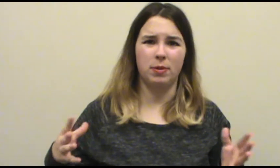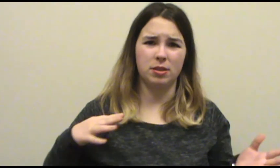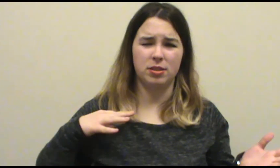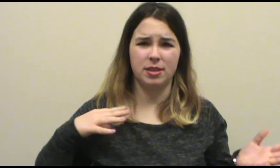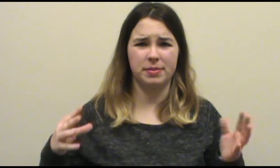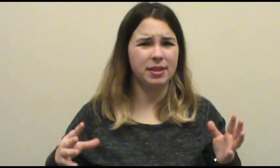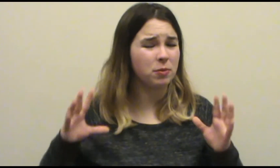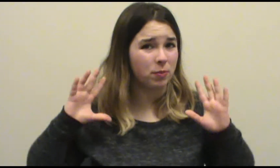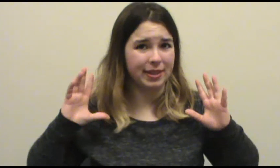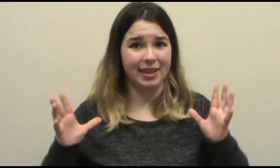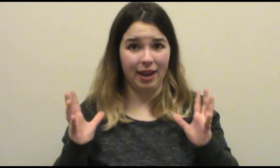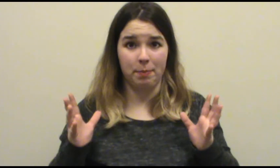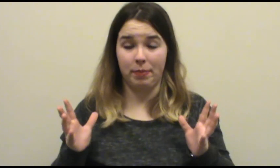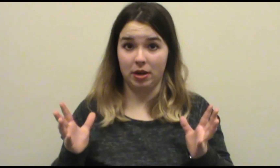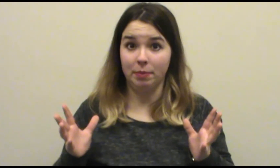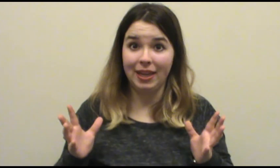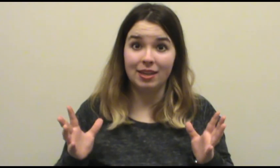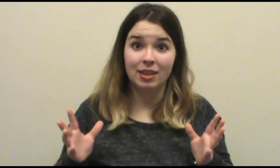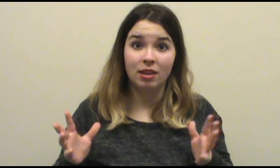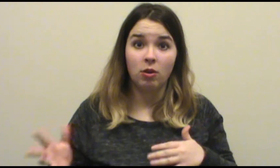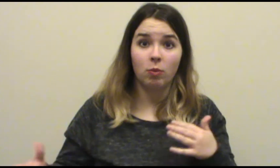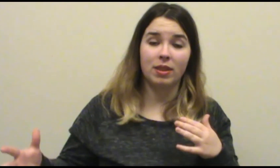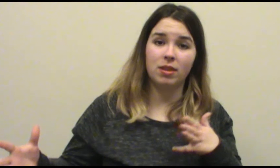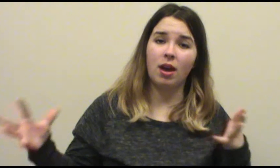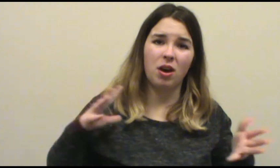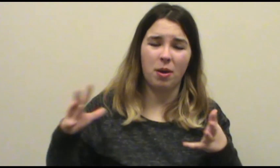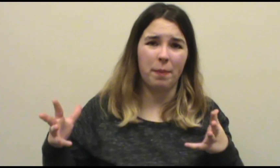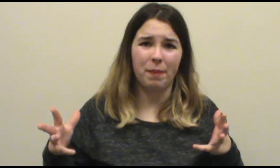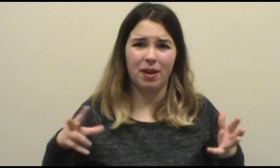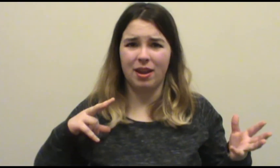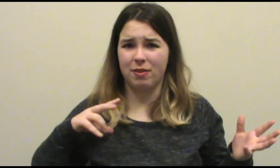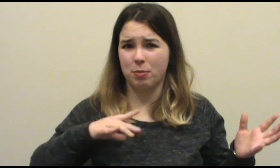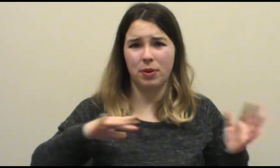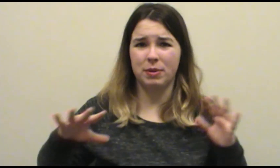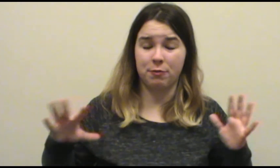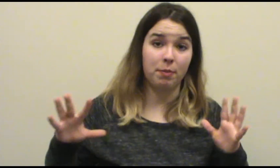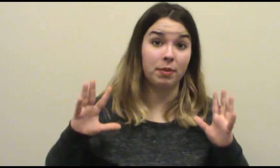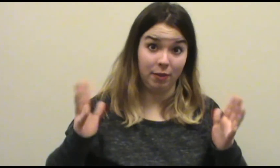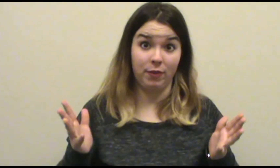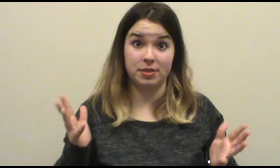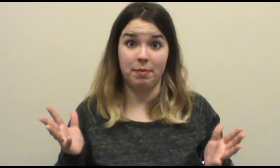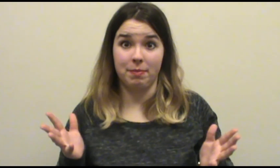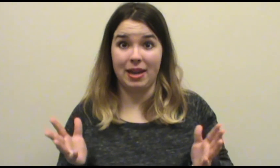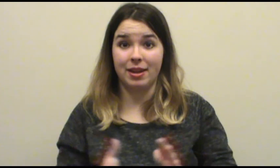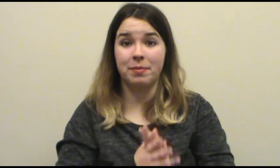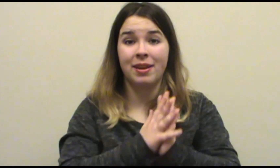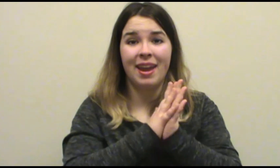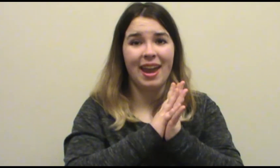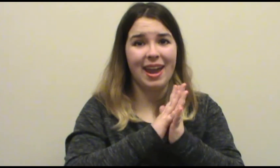Will Simpson really kind of bugged me with pretty much from the first time you met him. And